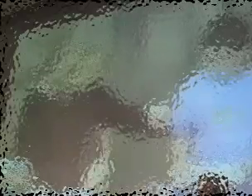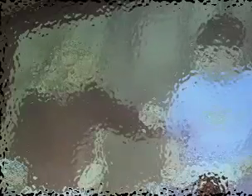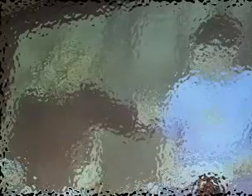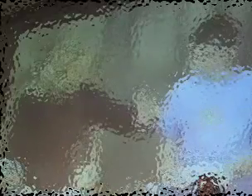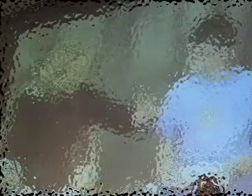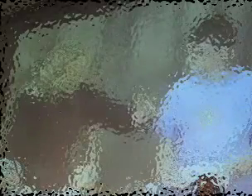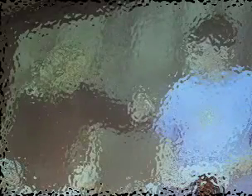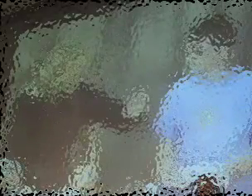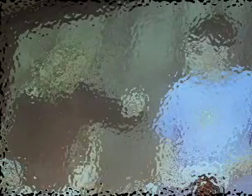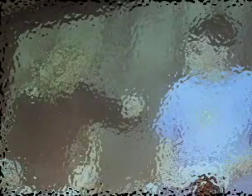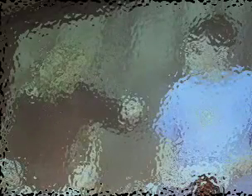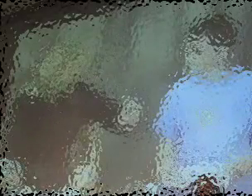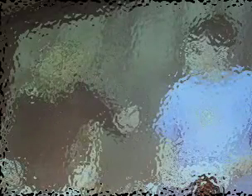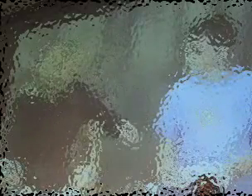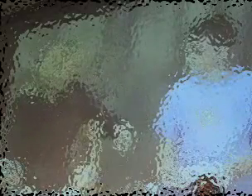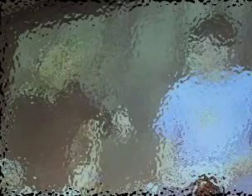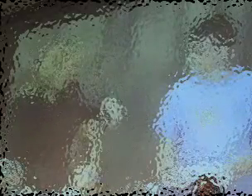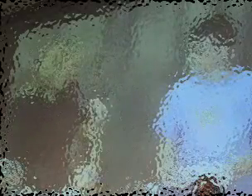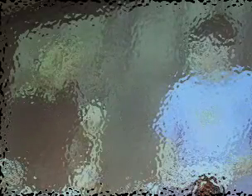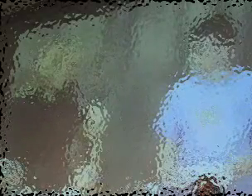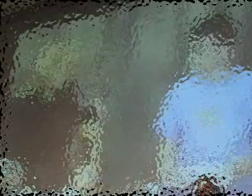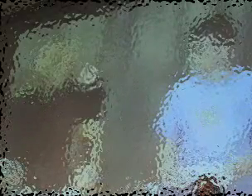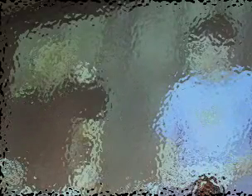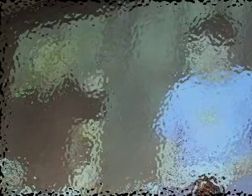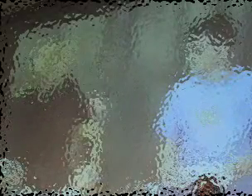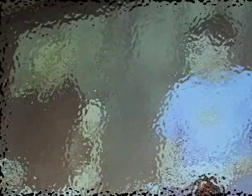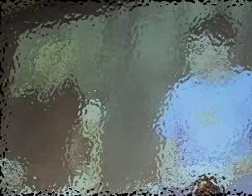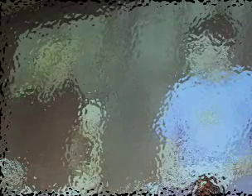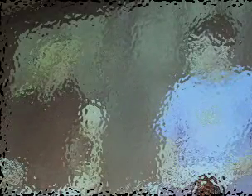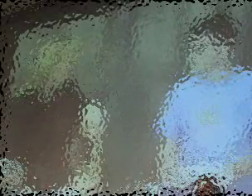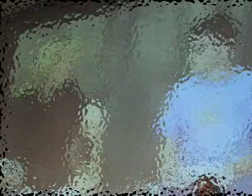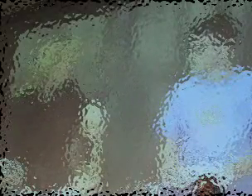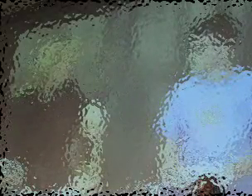mean? Membrane. What's that? I don't know. I'm not sure. What do you think it means?